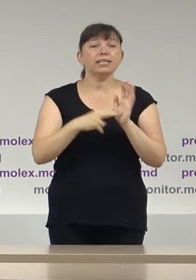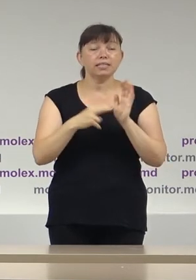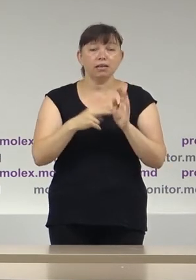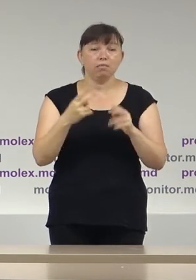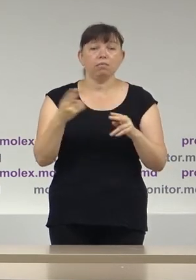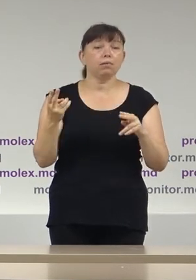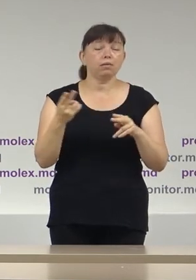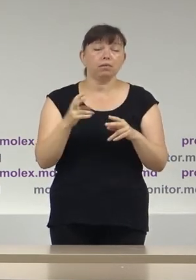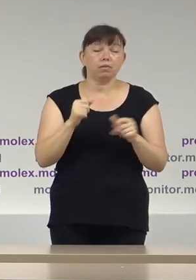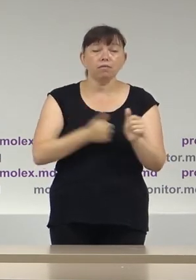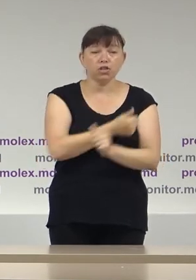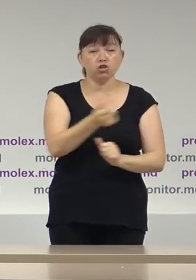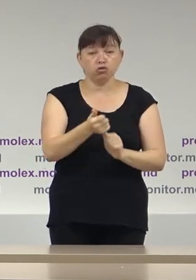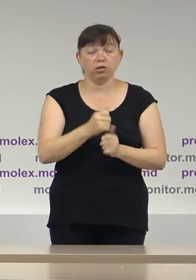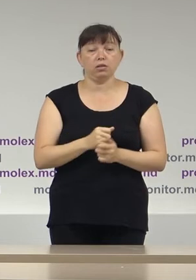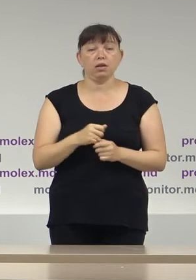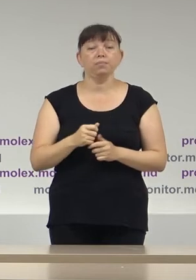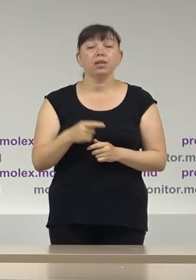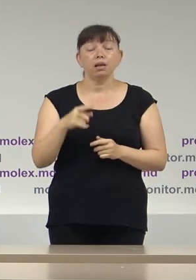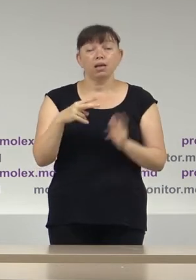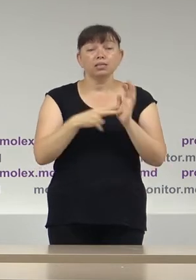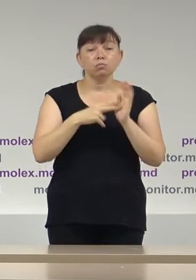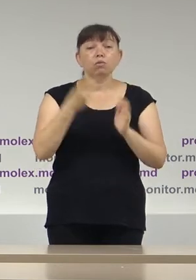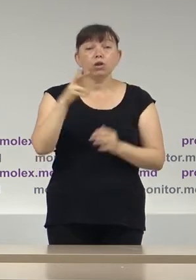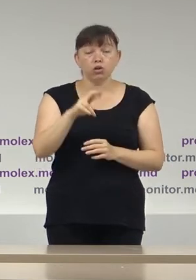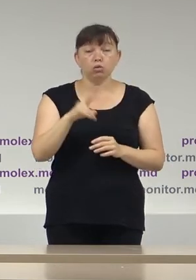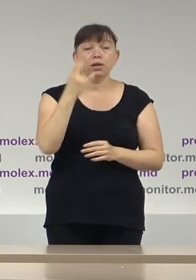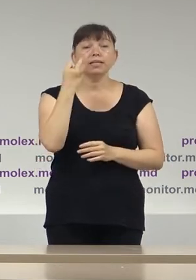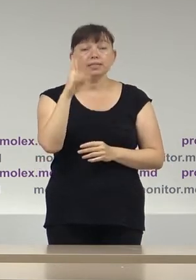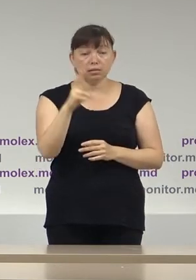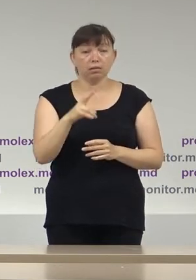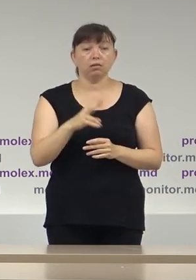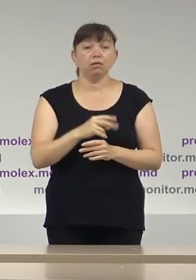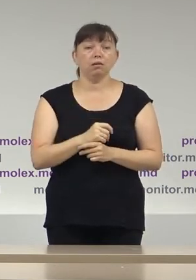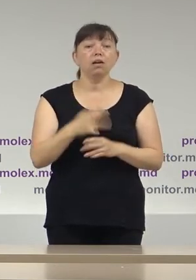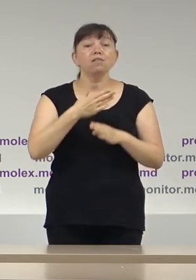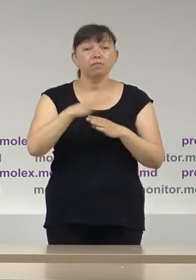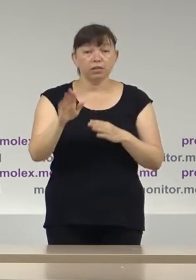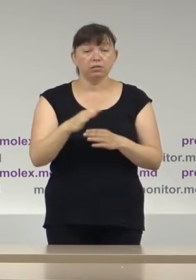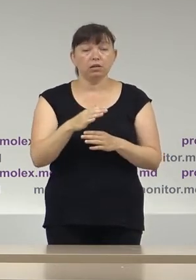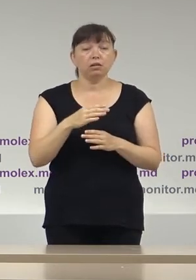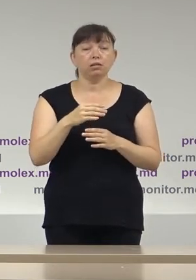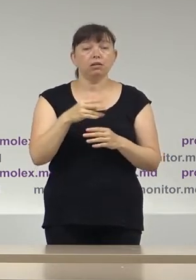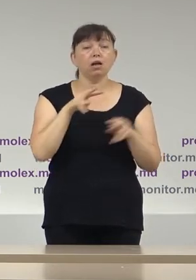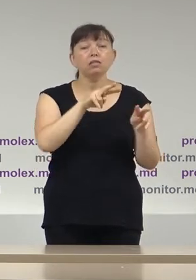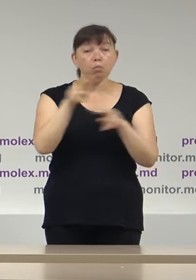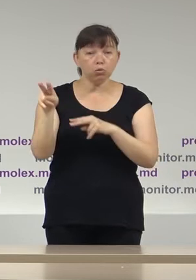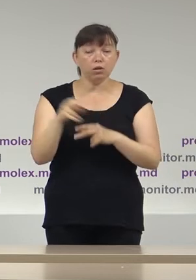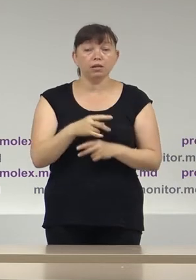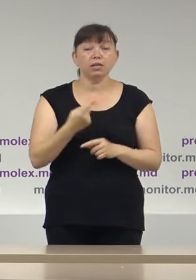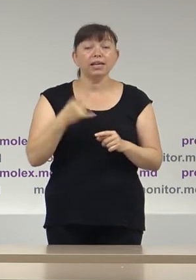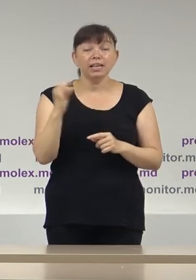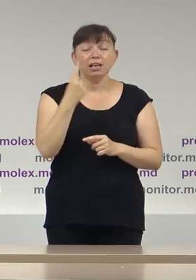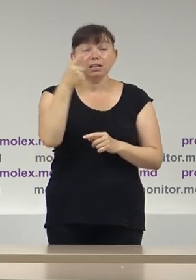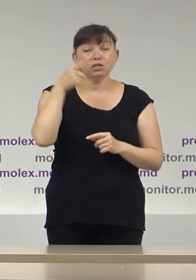were ordinary and 4 extraordinary, in a mixed format. Until 7th of July, CEC has